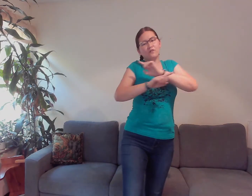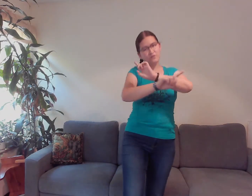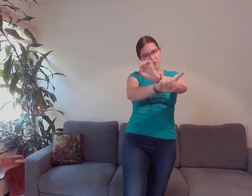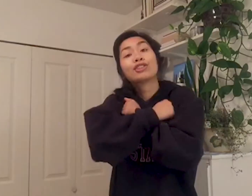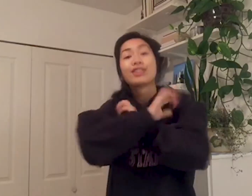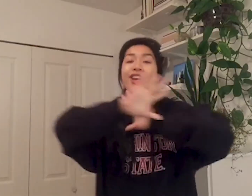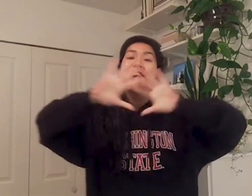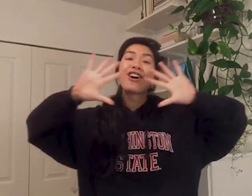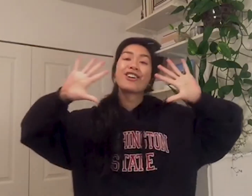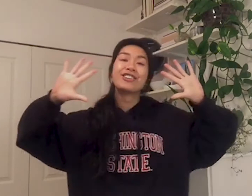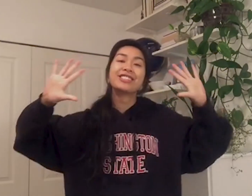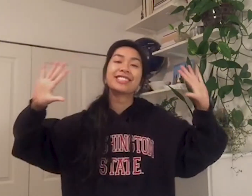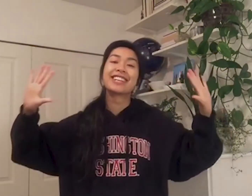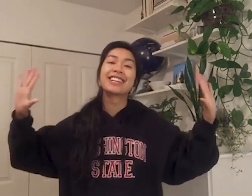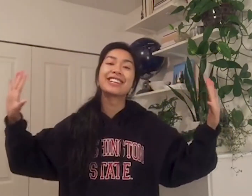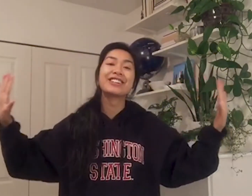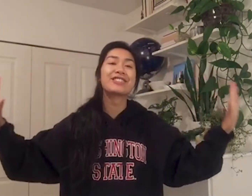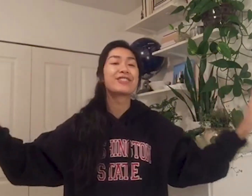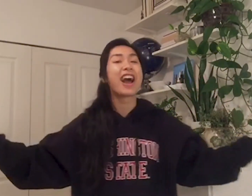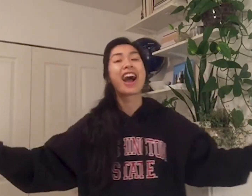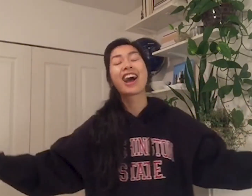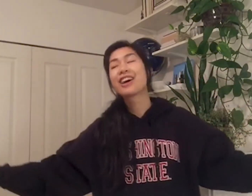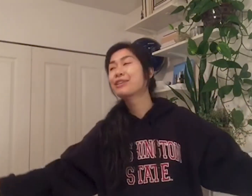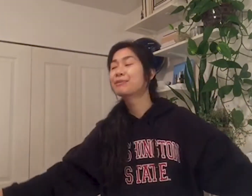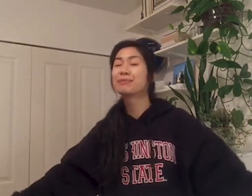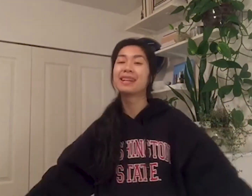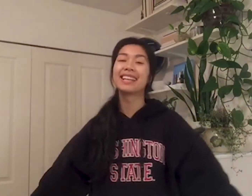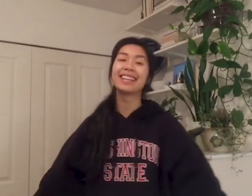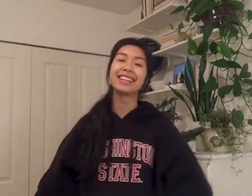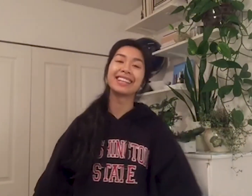love to those around me